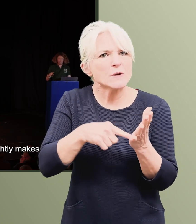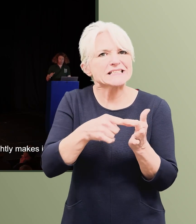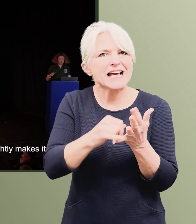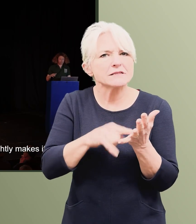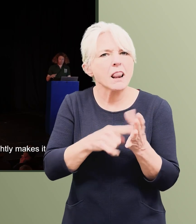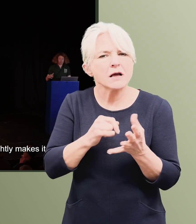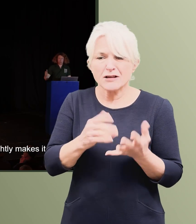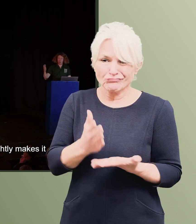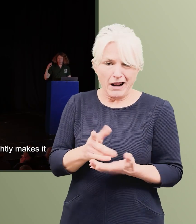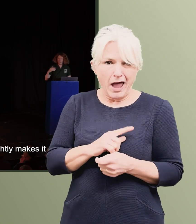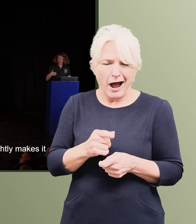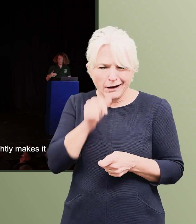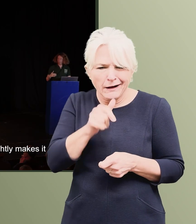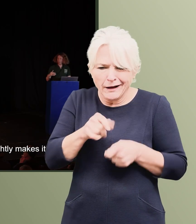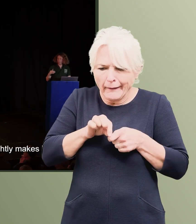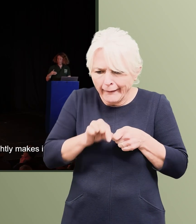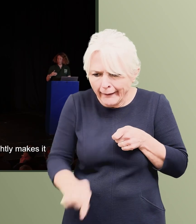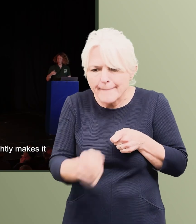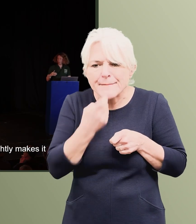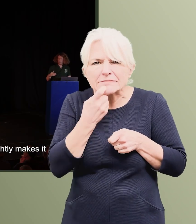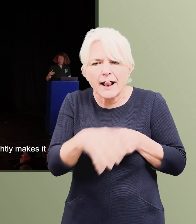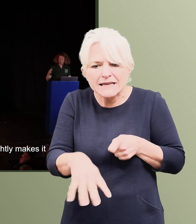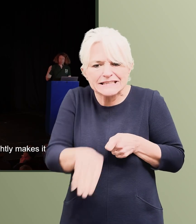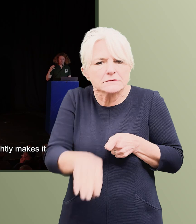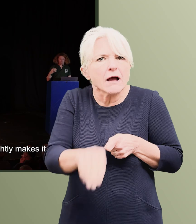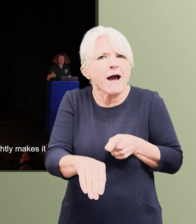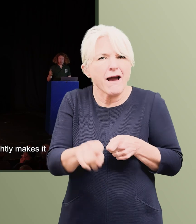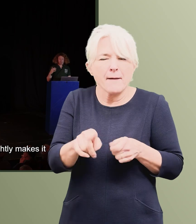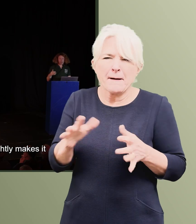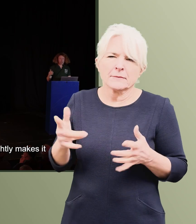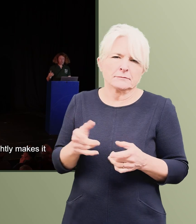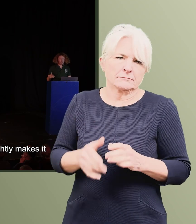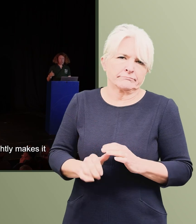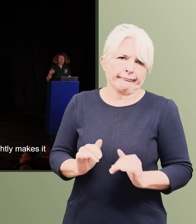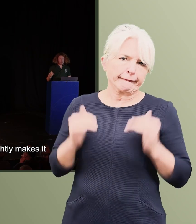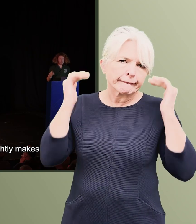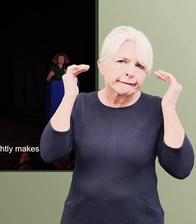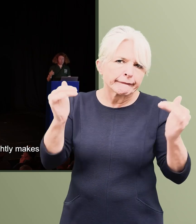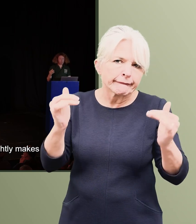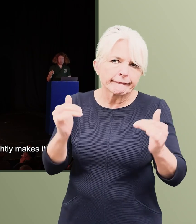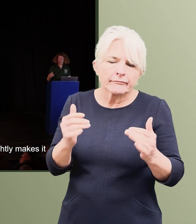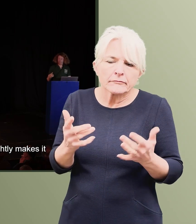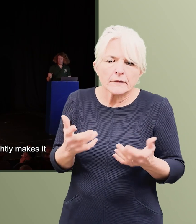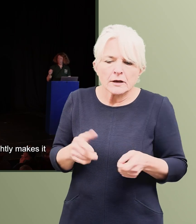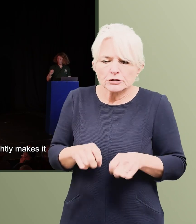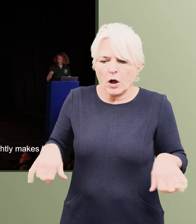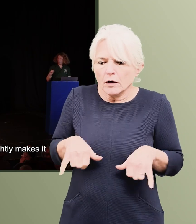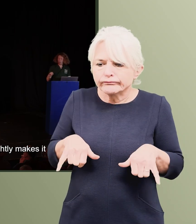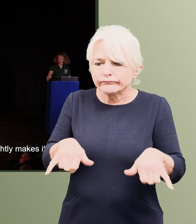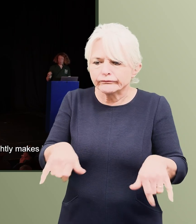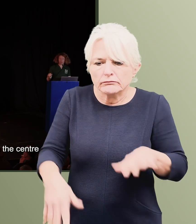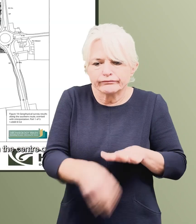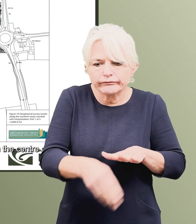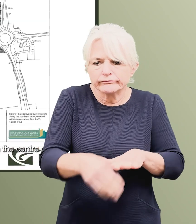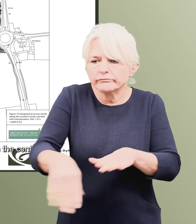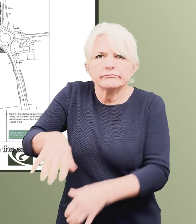a quirk of the sun. So as the sun hits soil, it very, very slightly makes it more magnetic in sort of 1